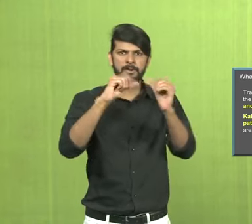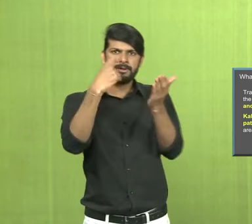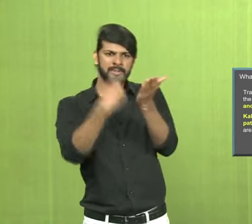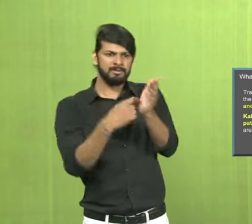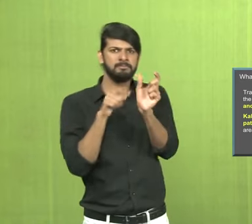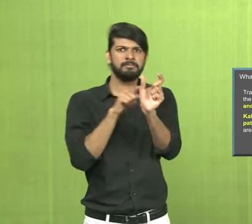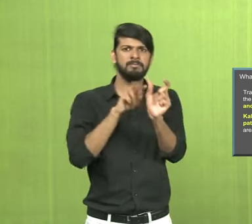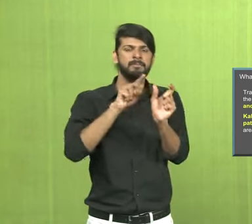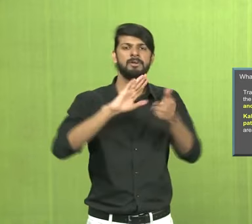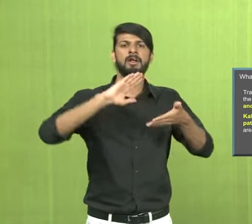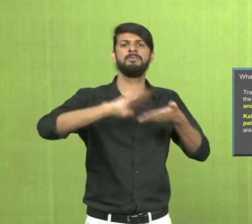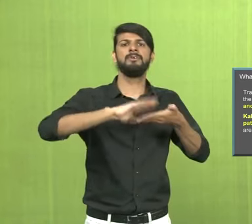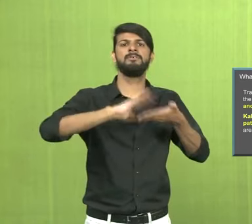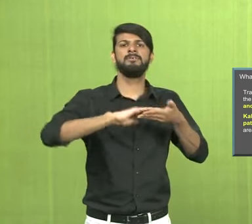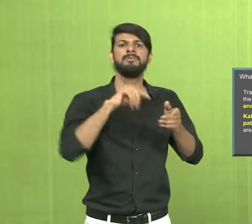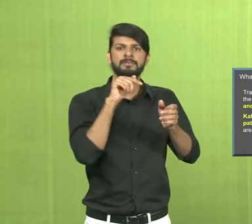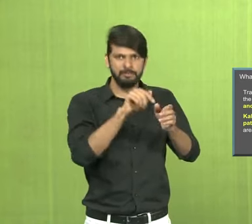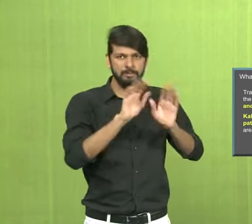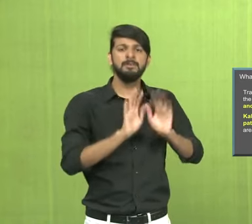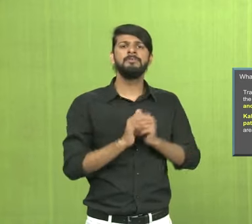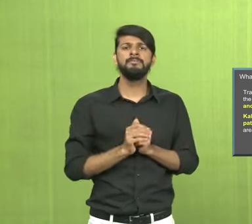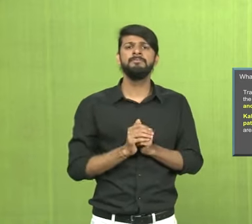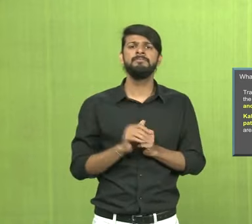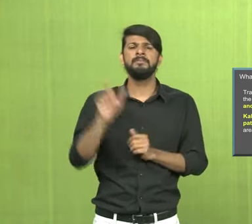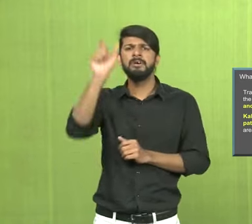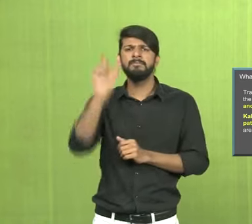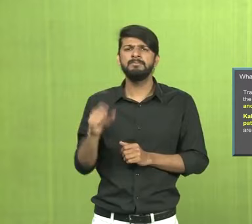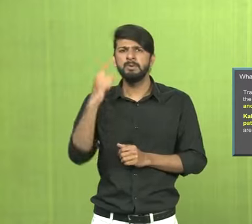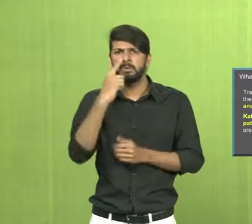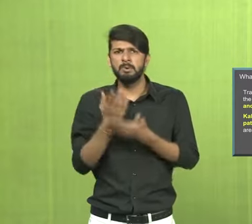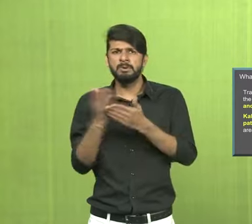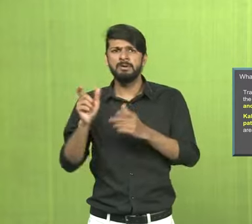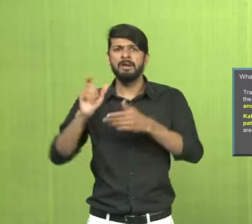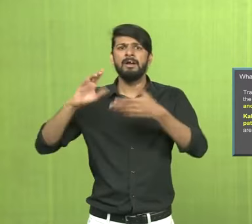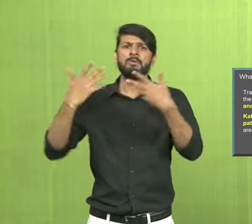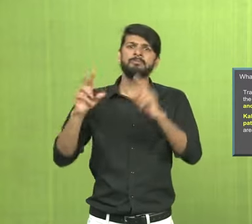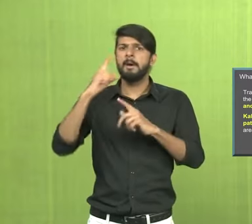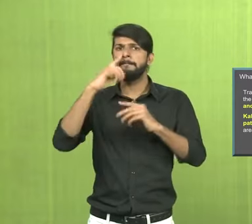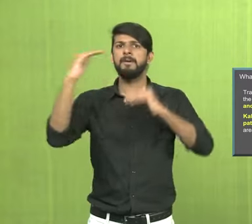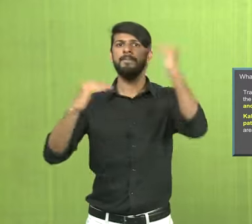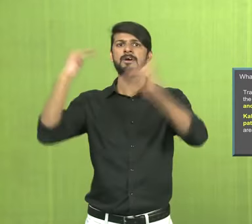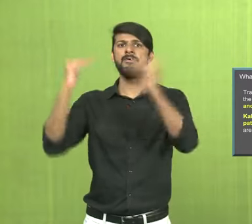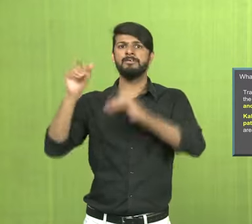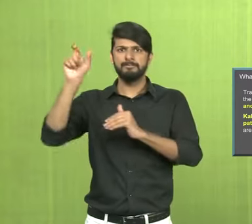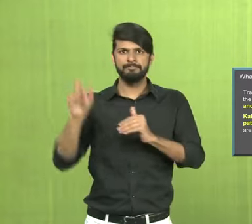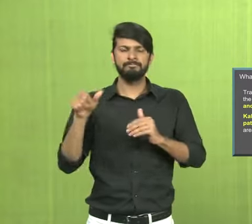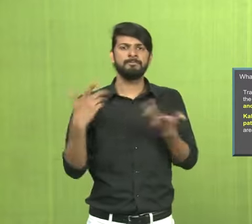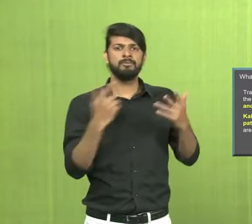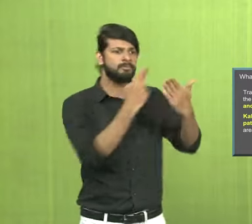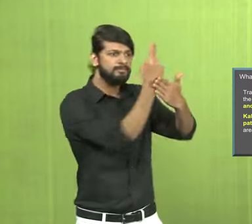The Madhubani paintings, in which the Kohbar Ghor is made, these are made by